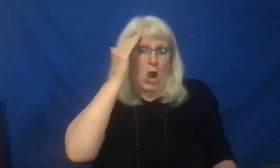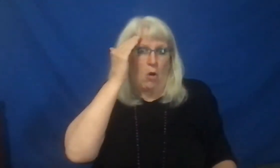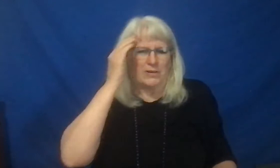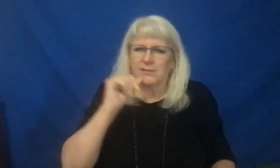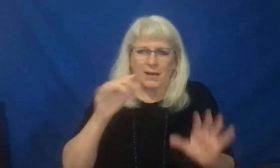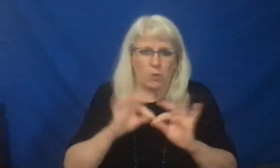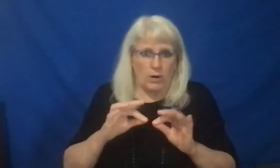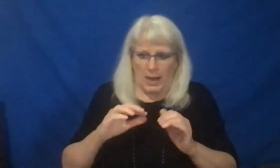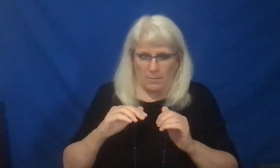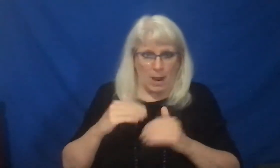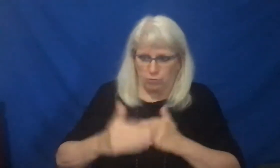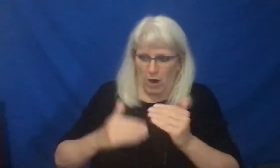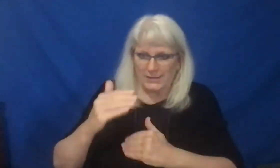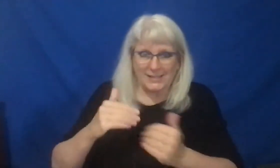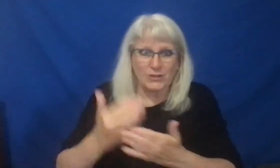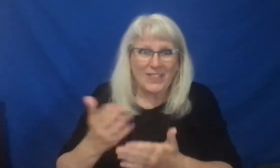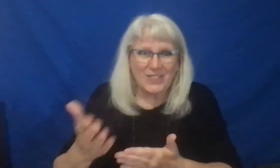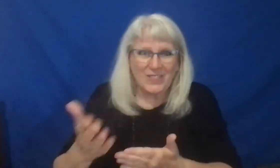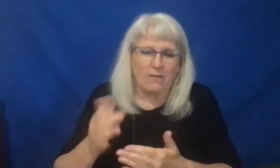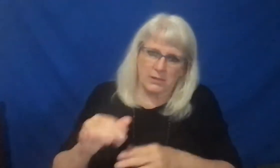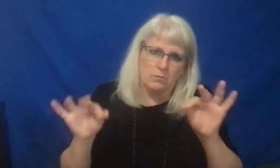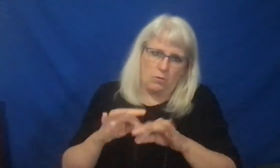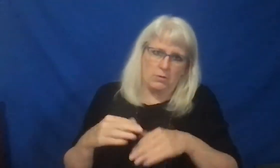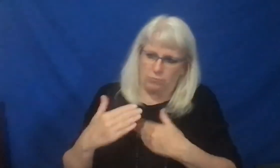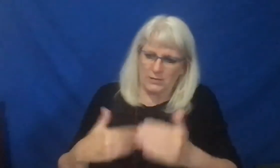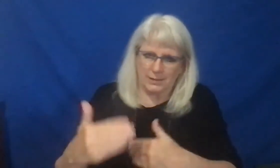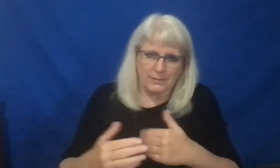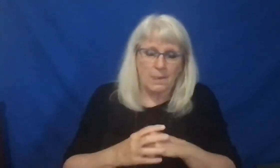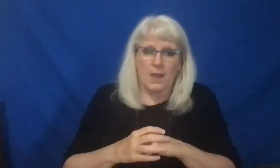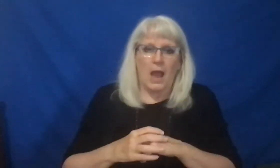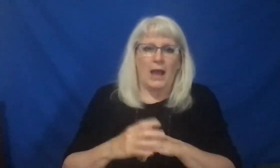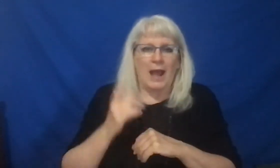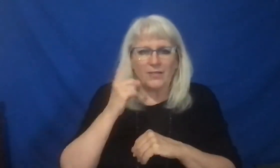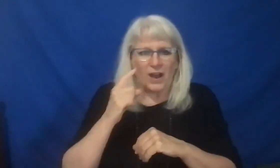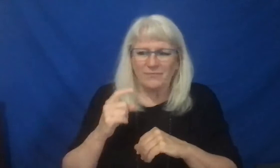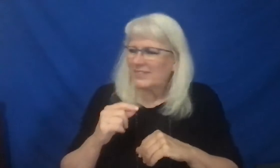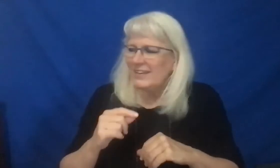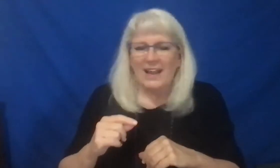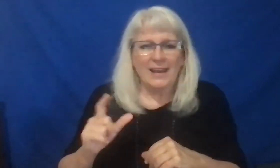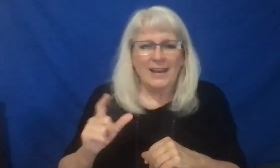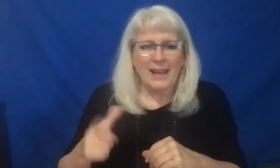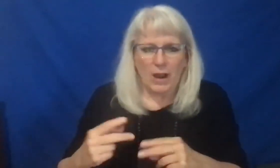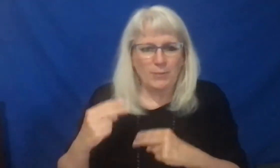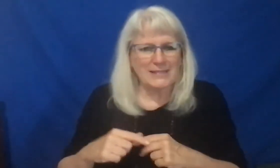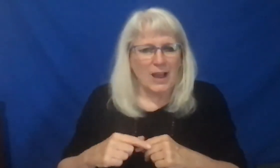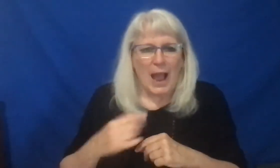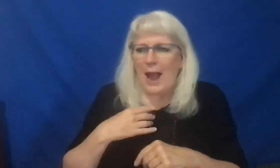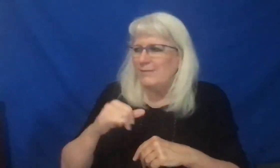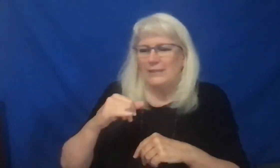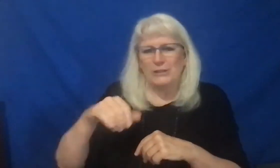And I shared those things, and I immediately remember going, "Oh, what an idiot! I should have made myself sound better," but I did. And those are the stories I shared.